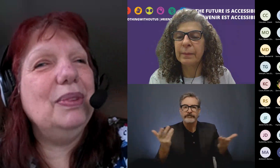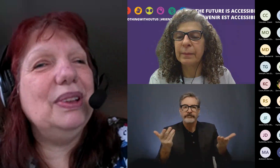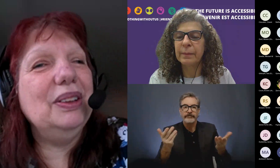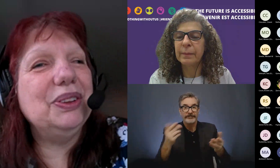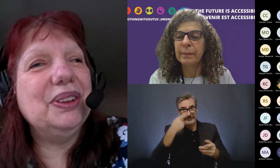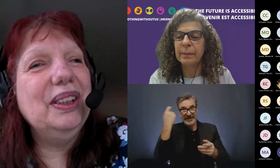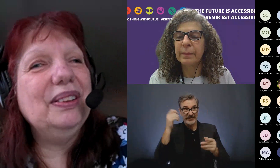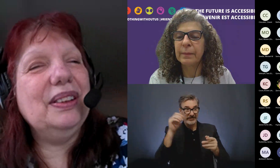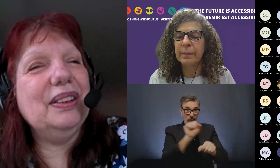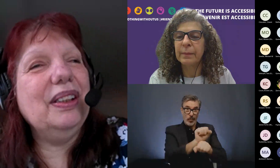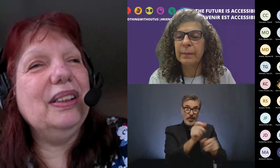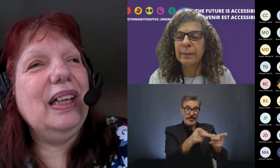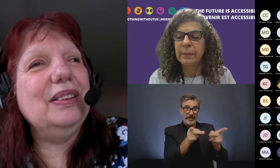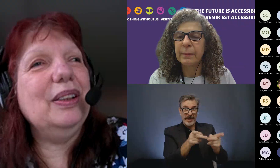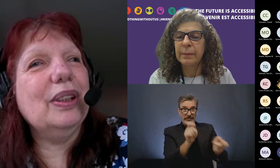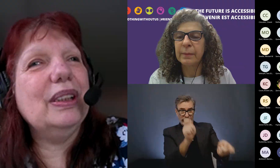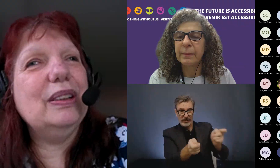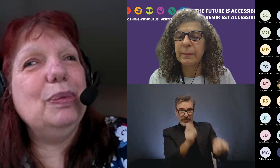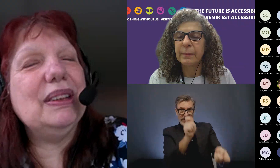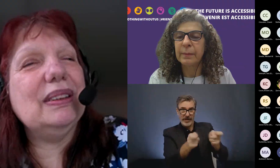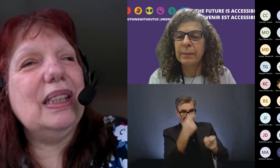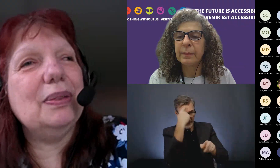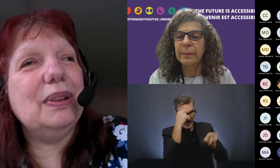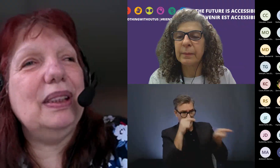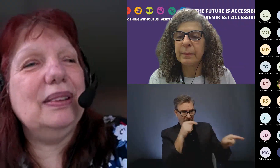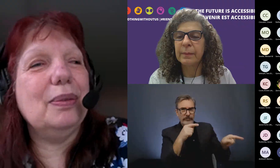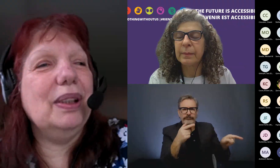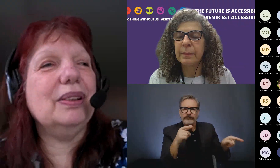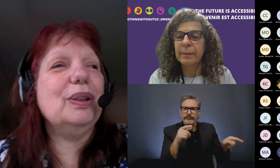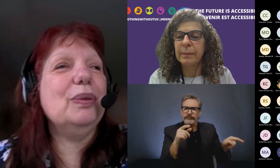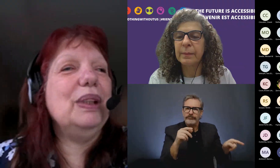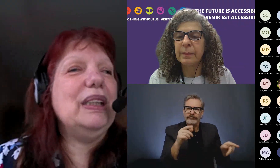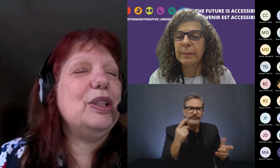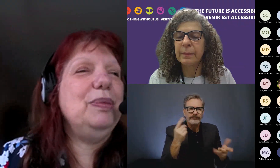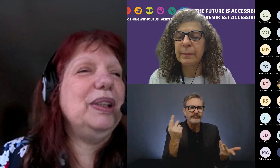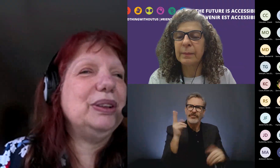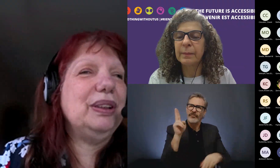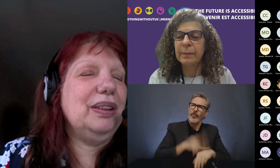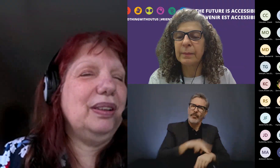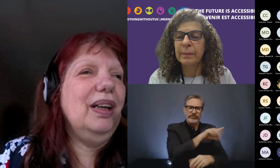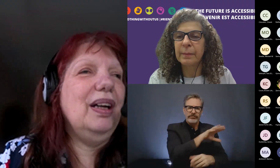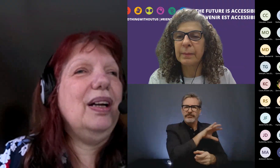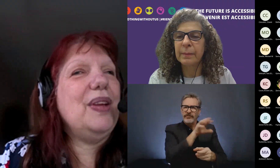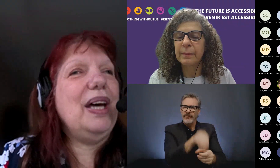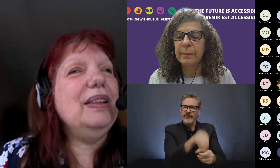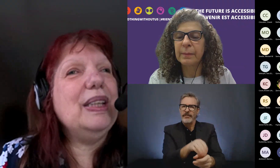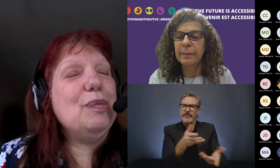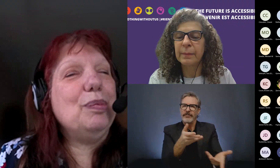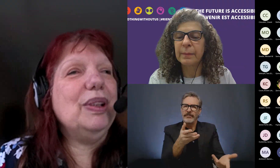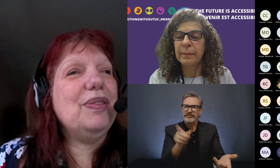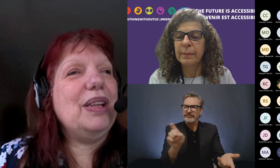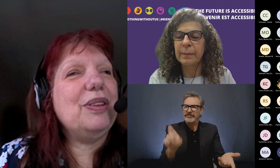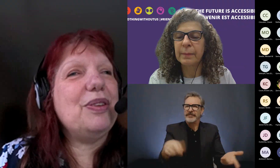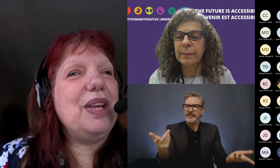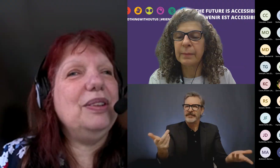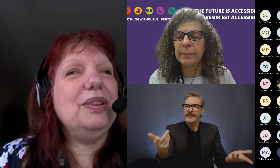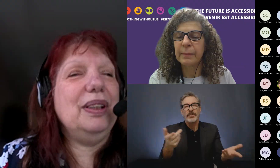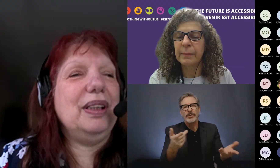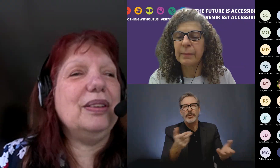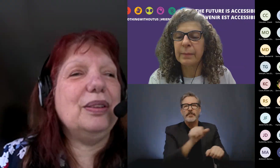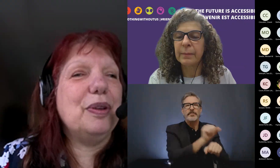workplace accommodations that they're going to get in order to be successful at their work? So we need to make sure that the employee is at